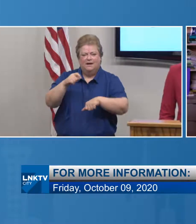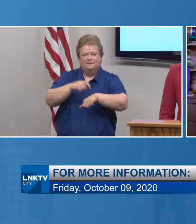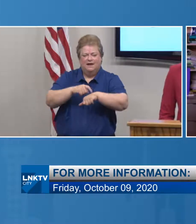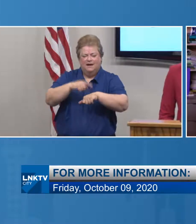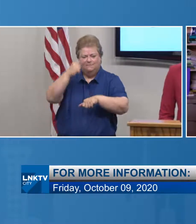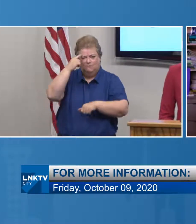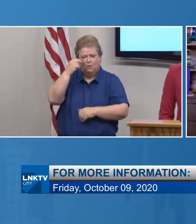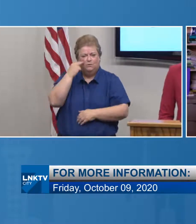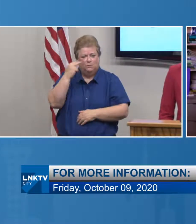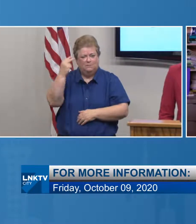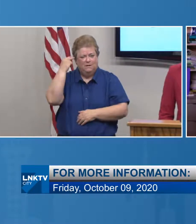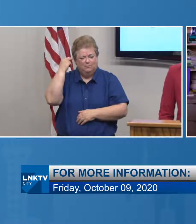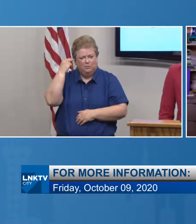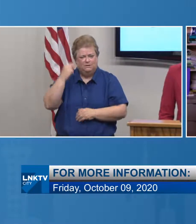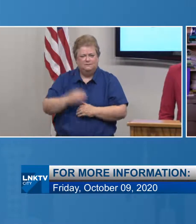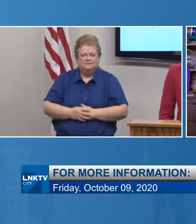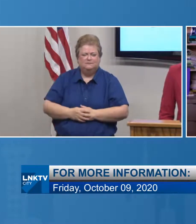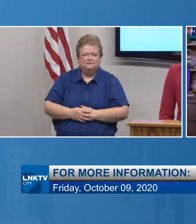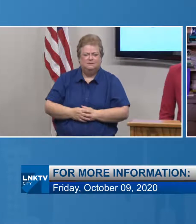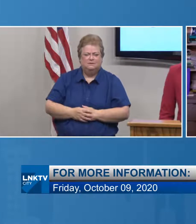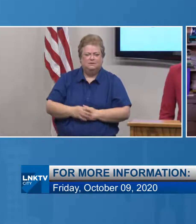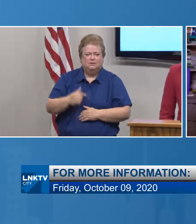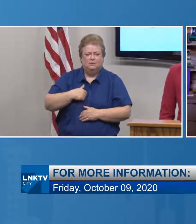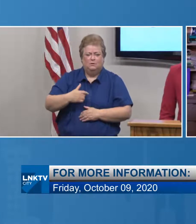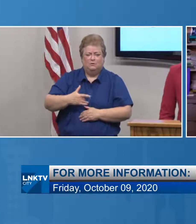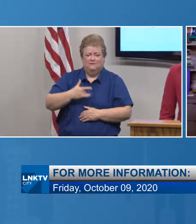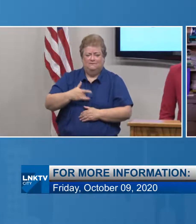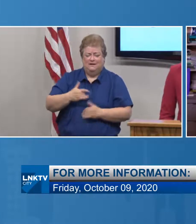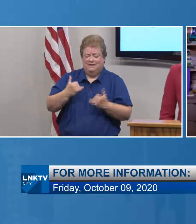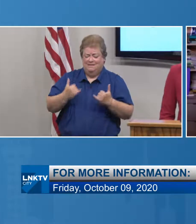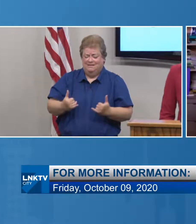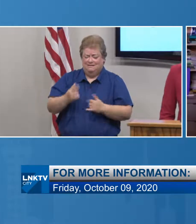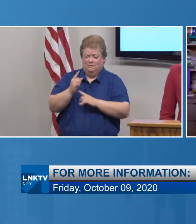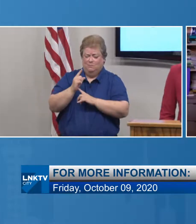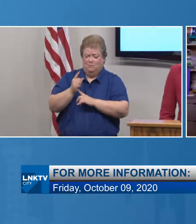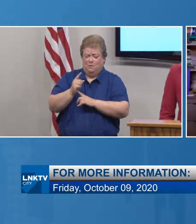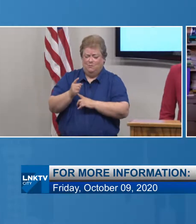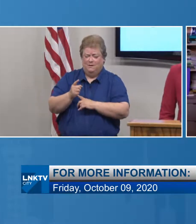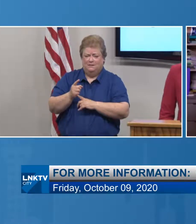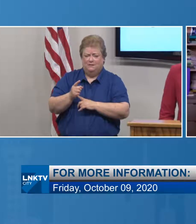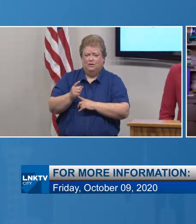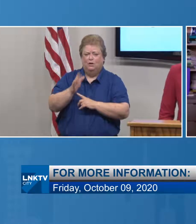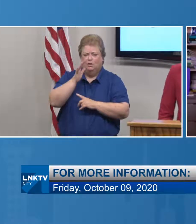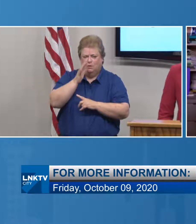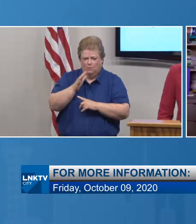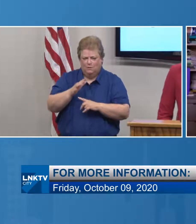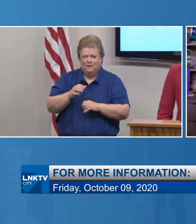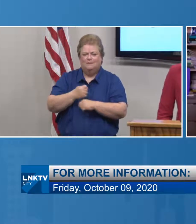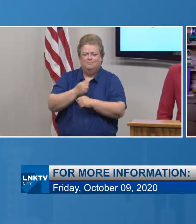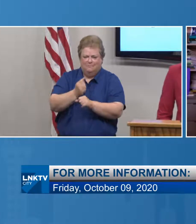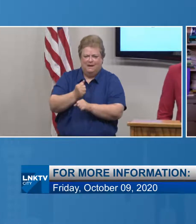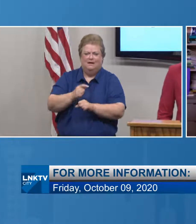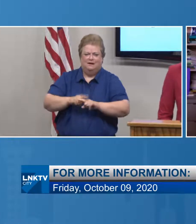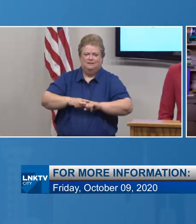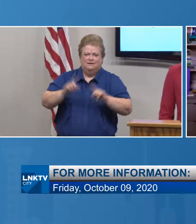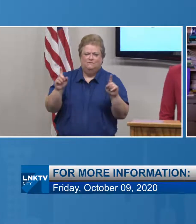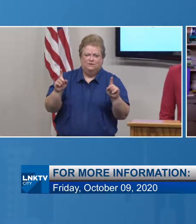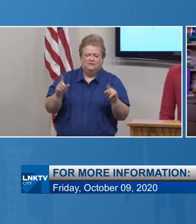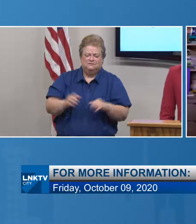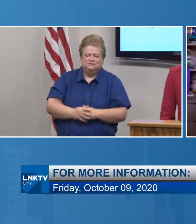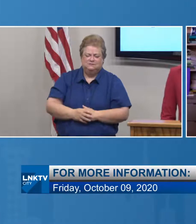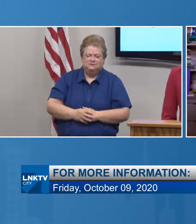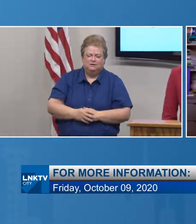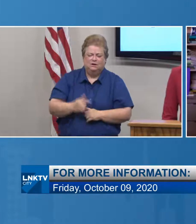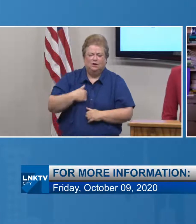Remembrance. We feel that this moment is going to make a difference. And we